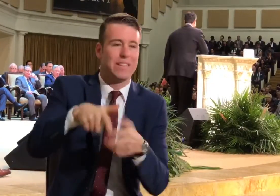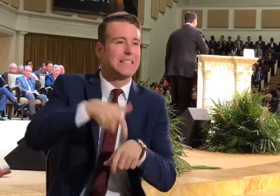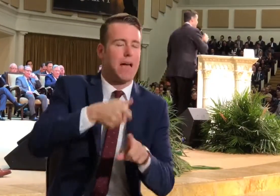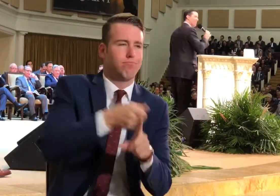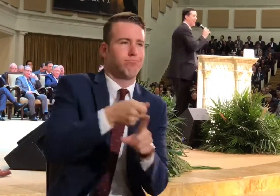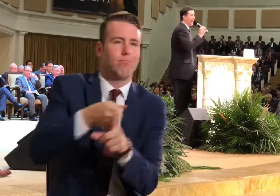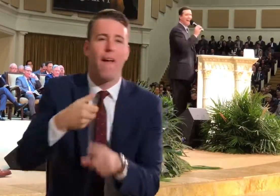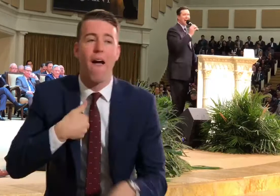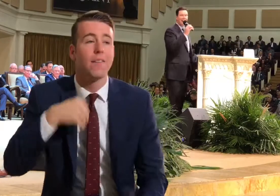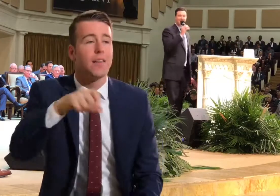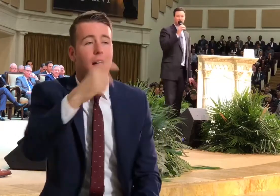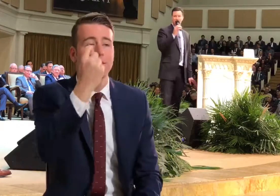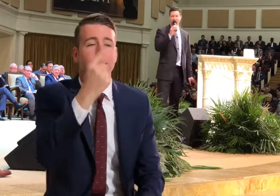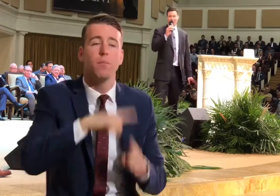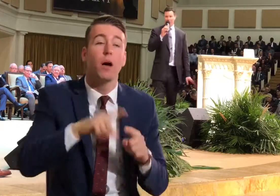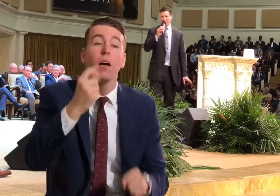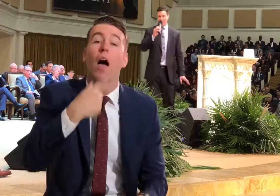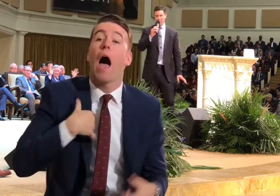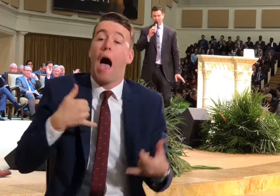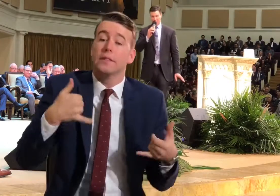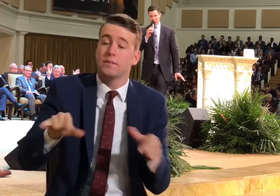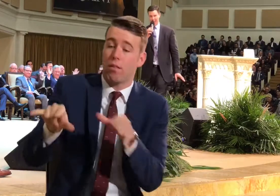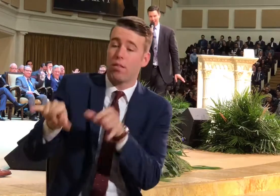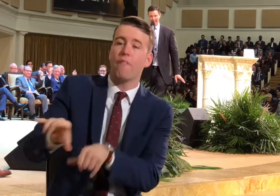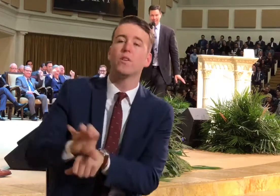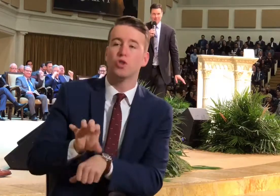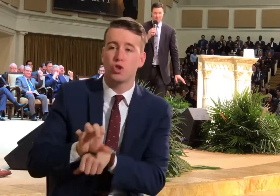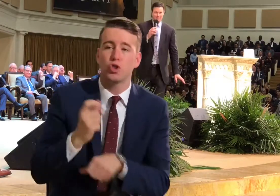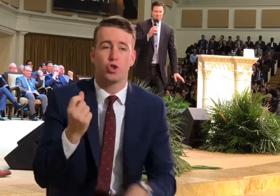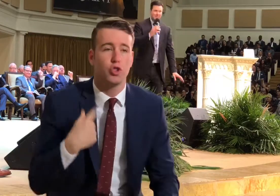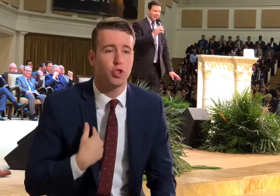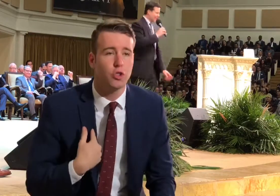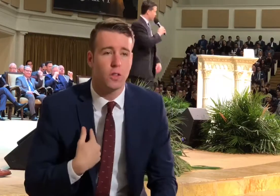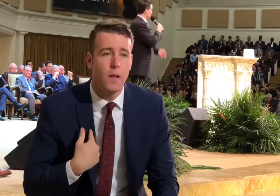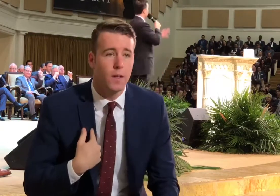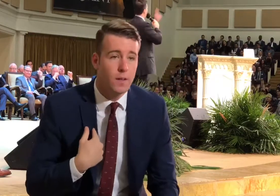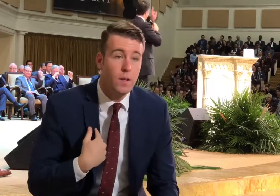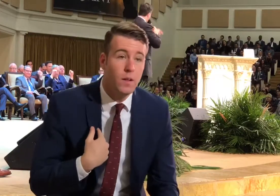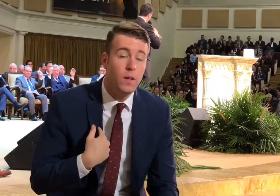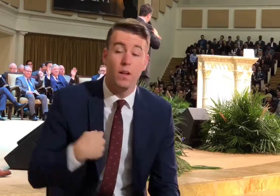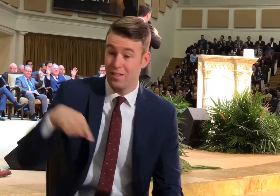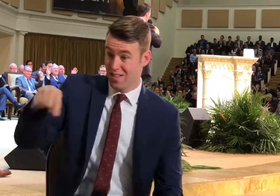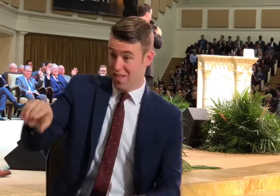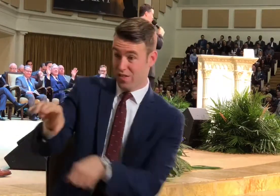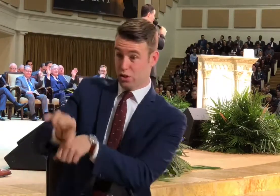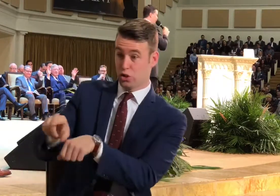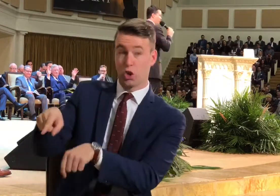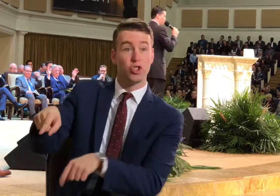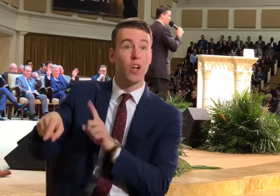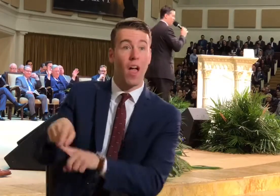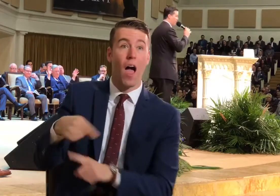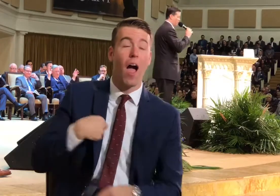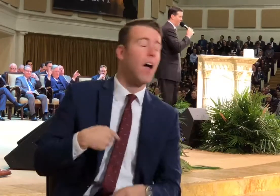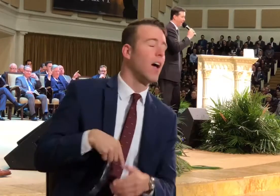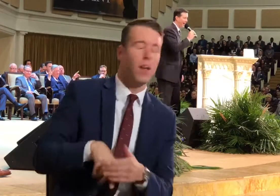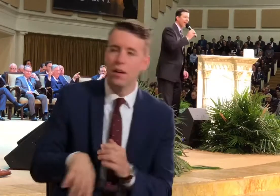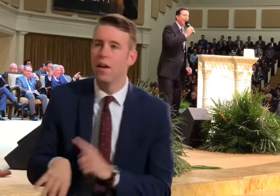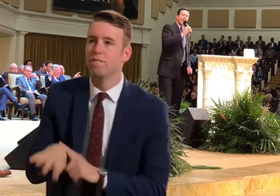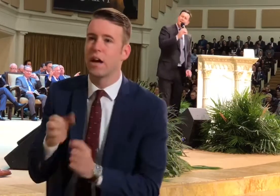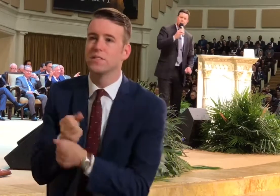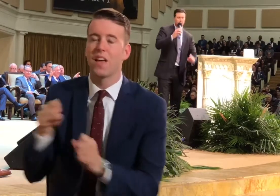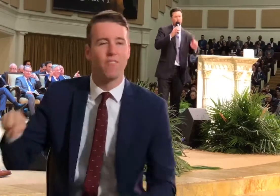patches, but I still love the church. It was in the church that you found